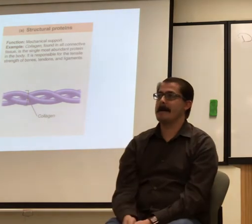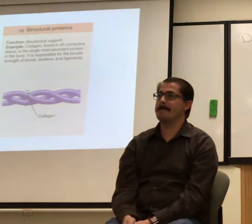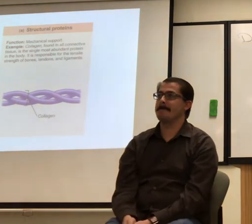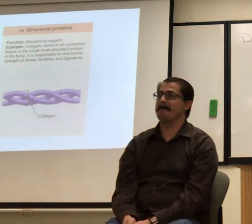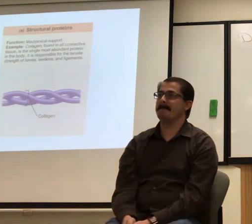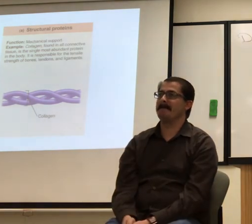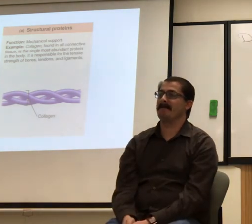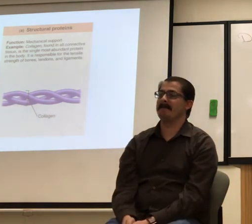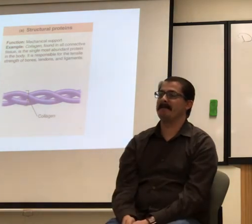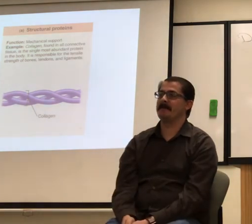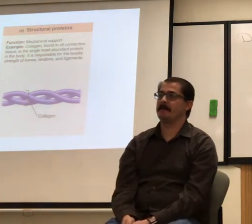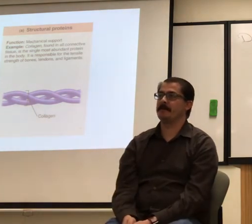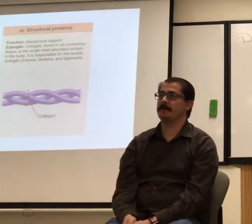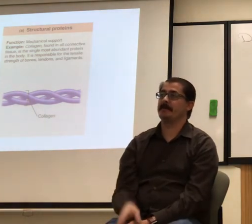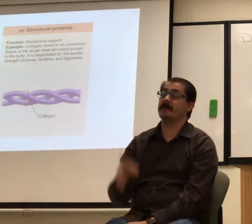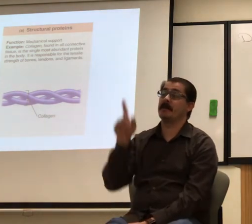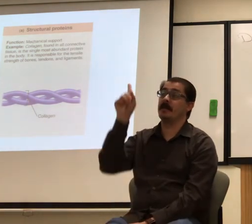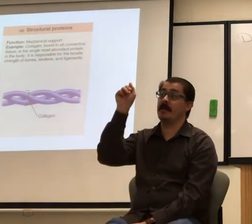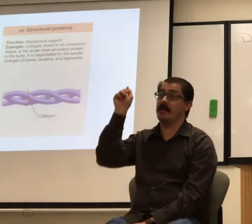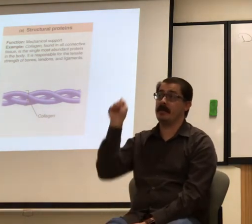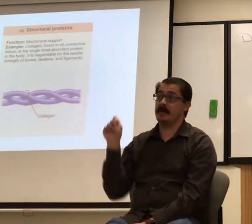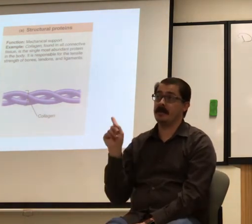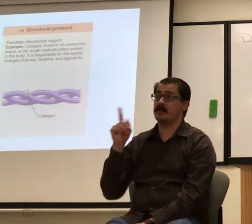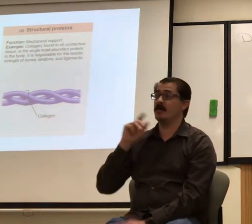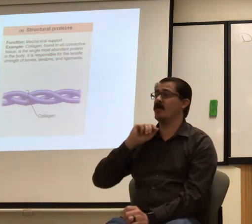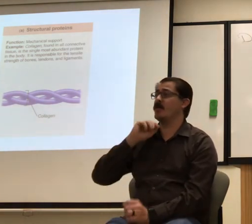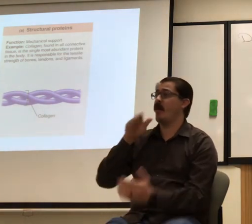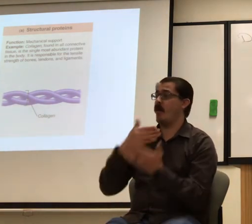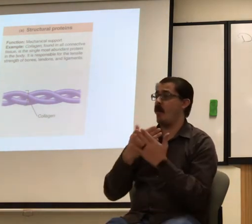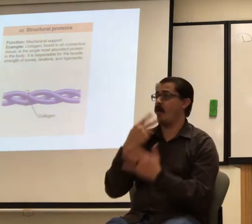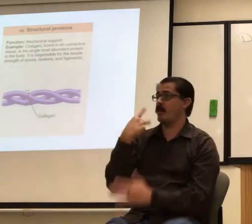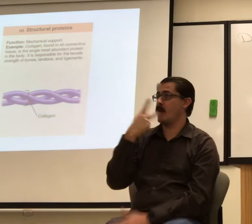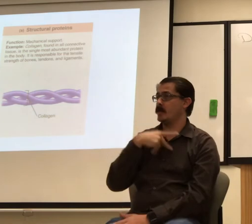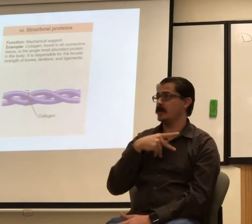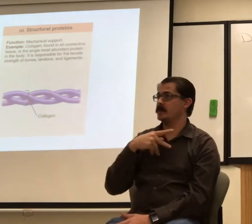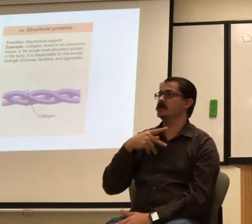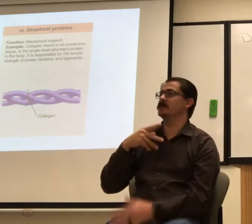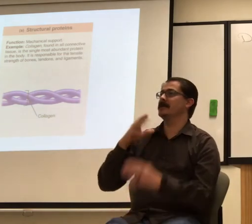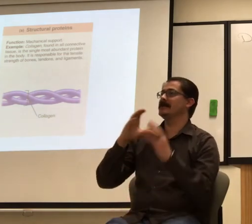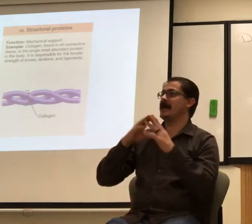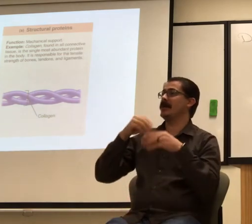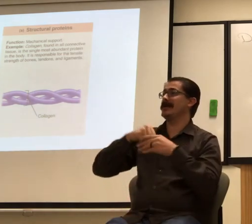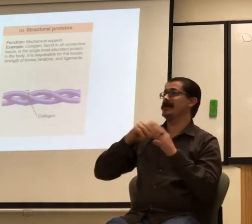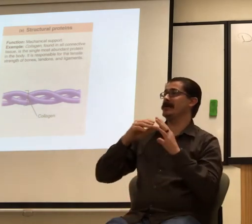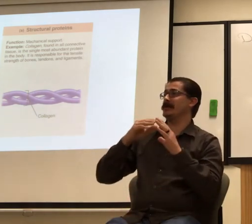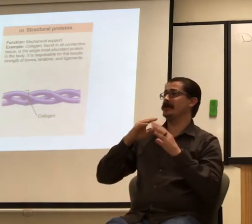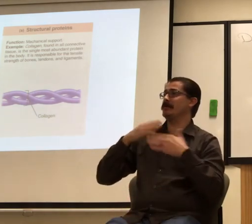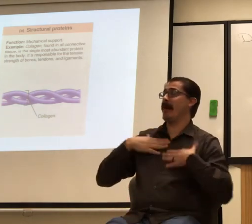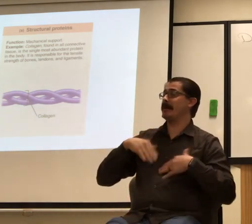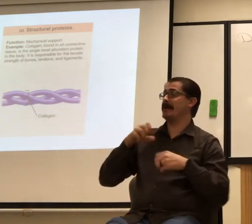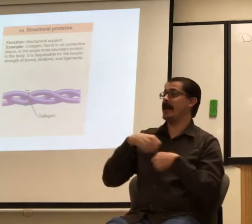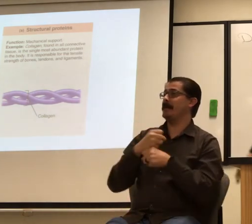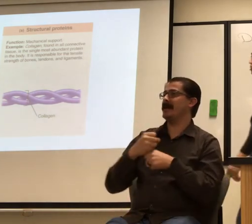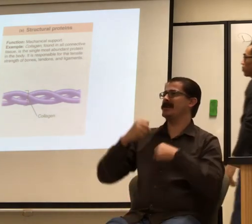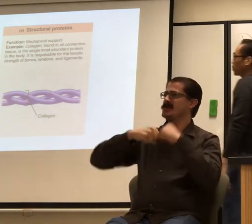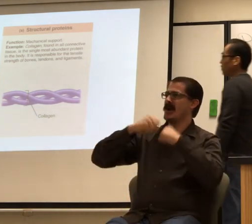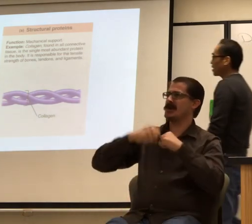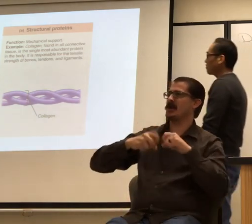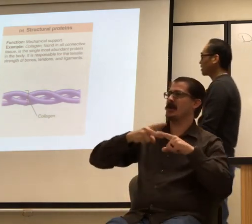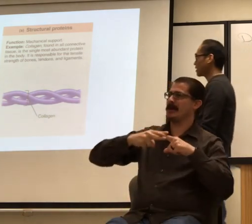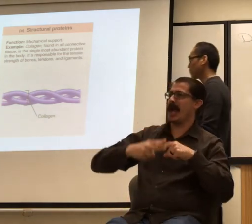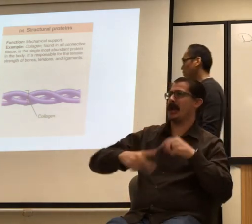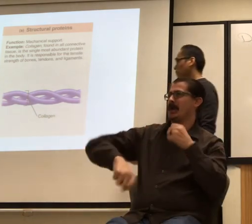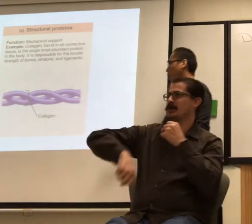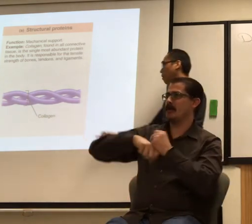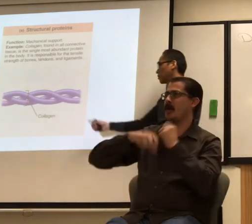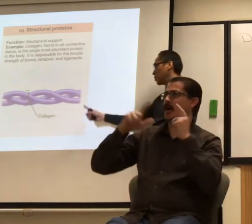Simply put, these are all the proteins your body cells can make. Structural proteins, mechanical support. They